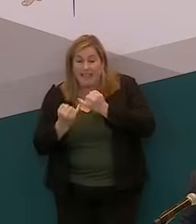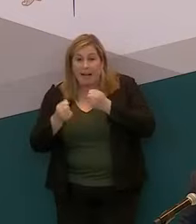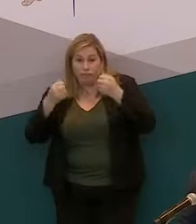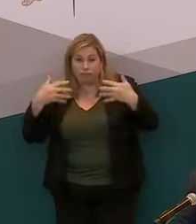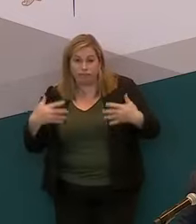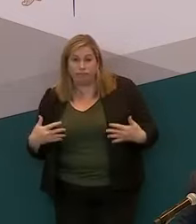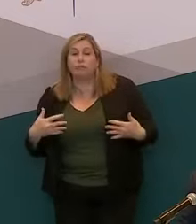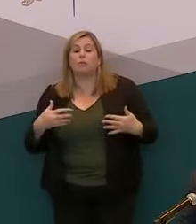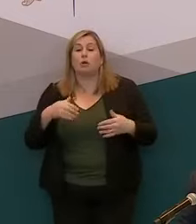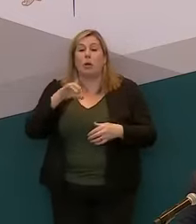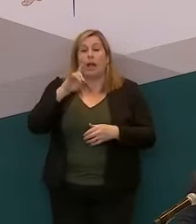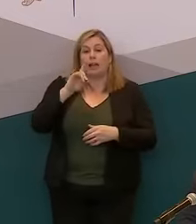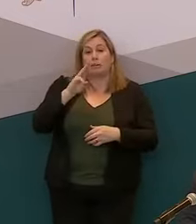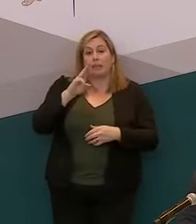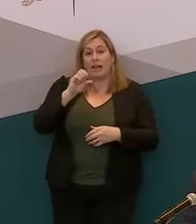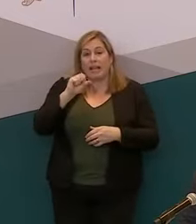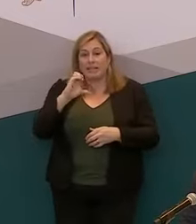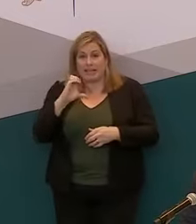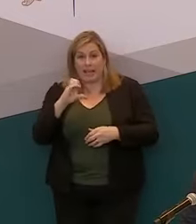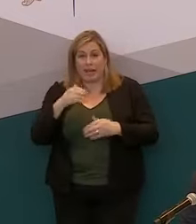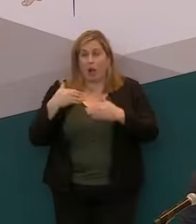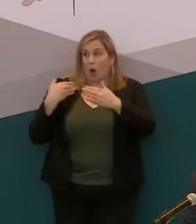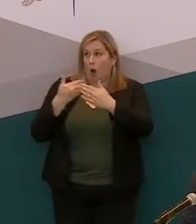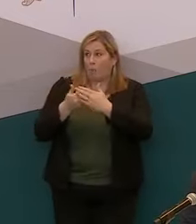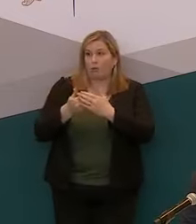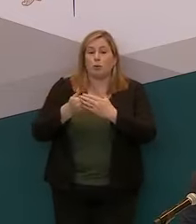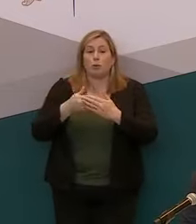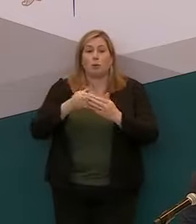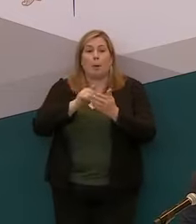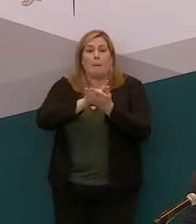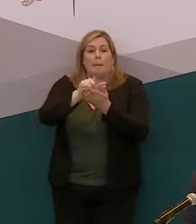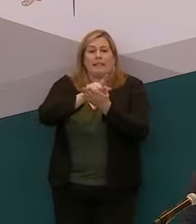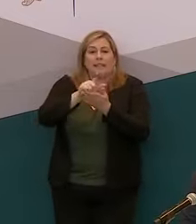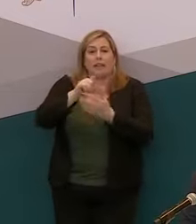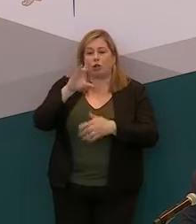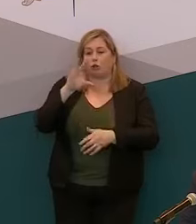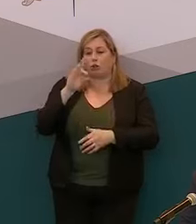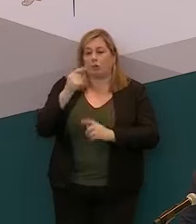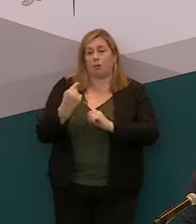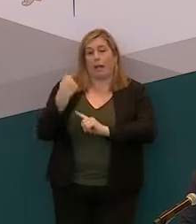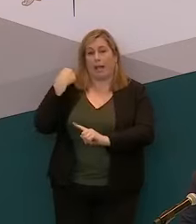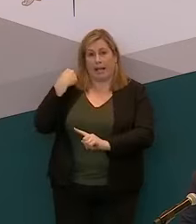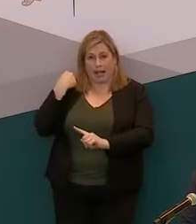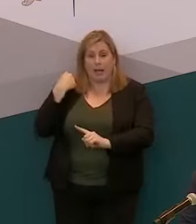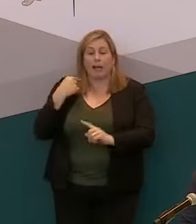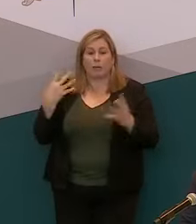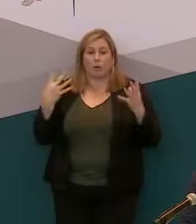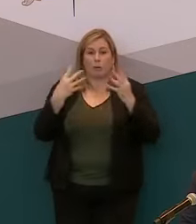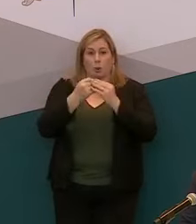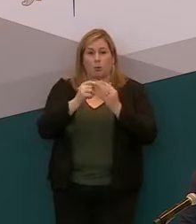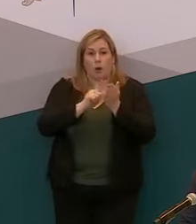HPSC up to and including midnight of Tuesday, the night before last, the total was